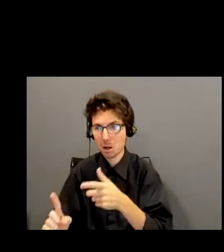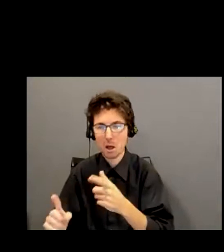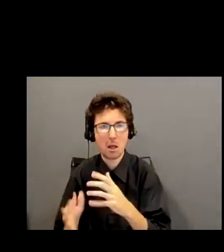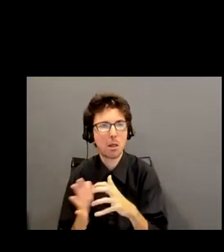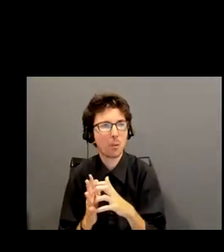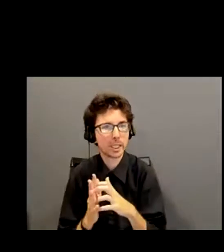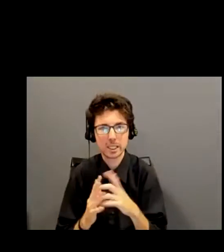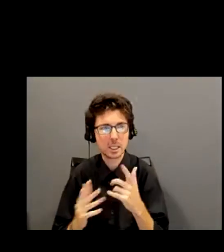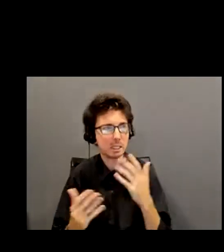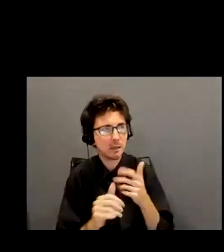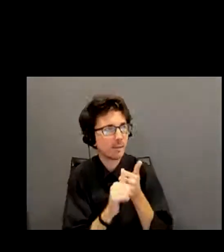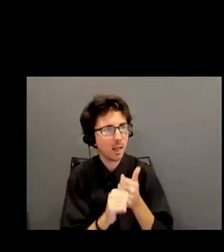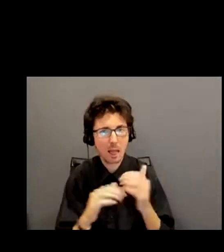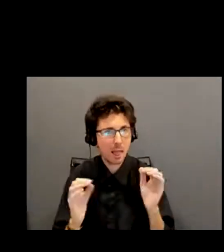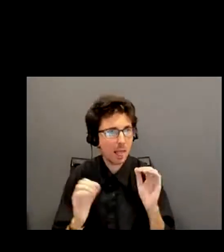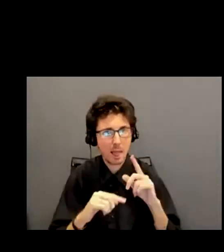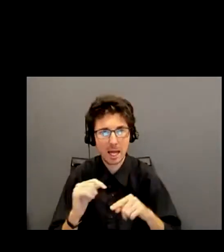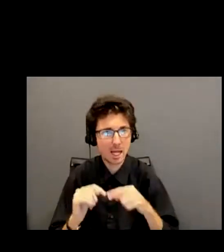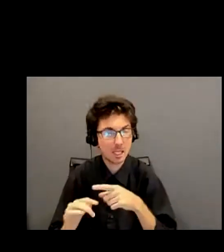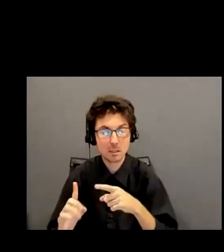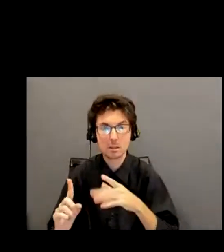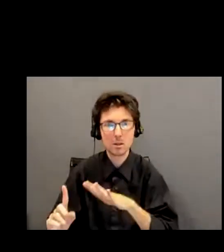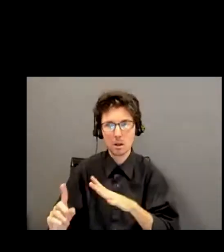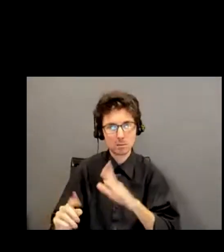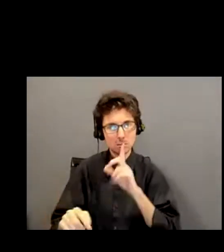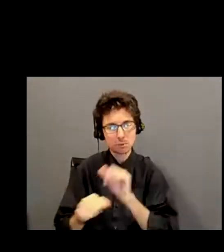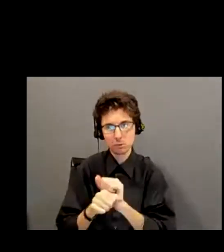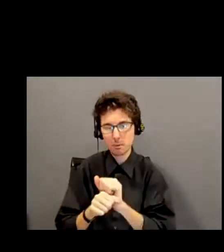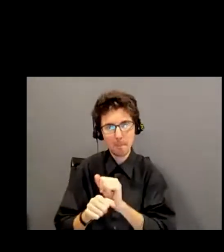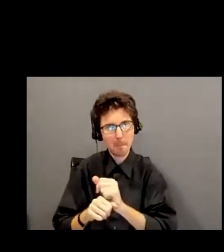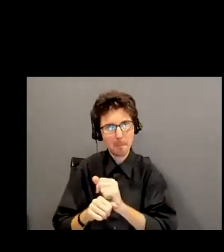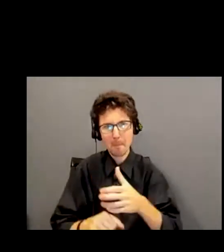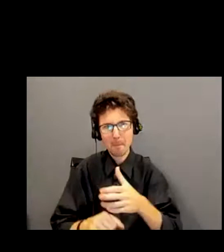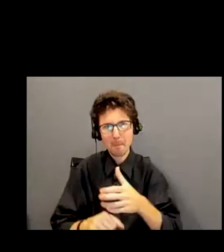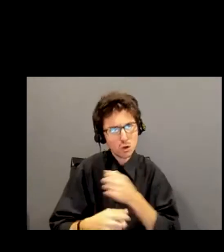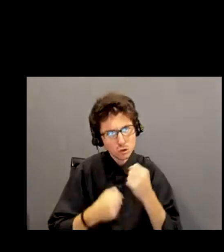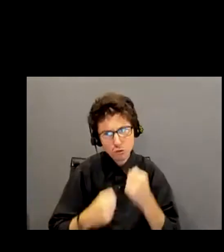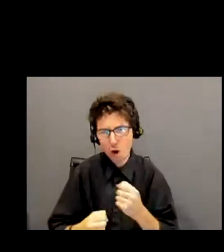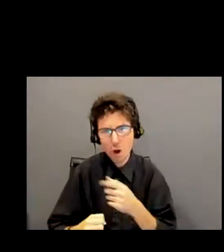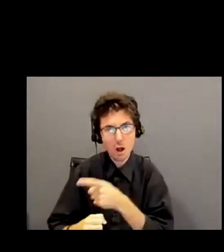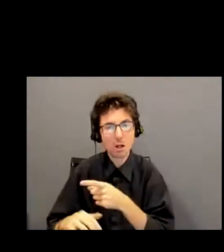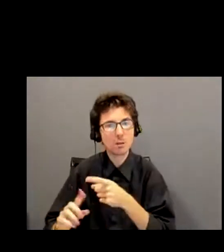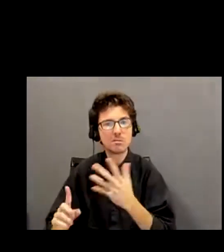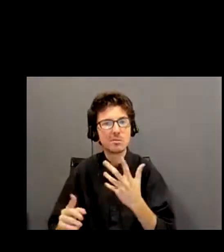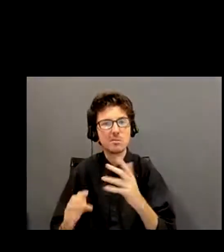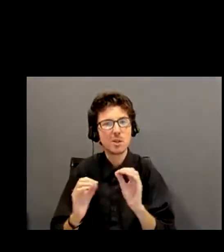people. And the other one is really, as Odelia said, kind of let the households, the families, the parents have a